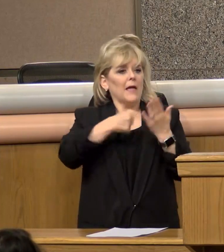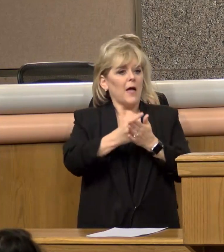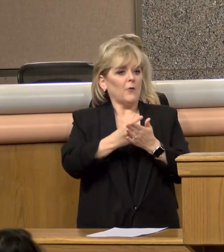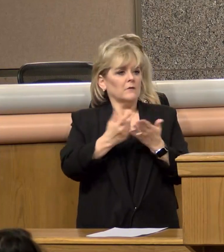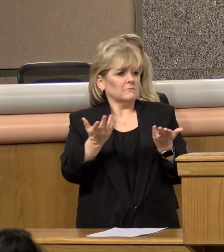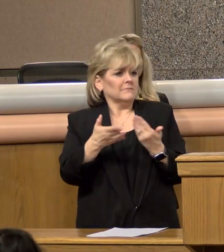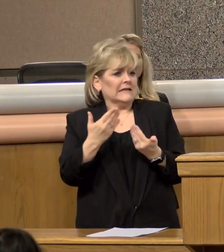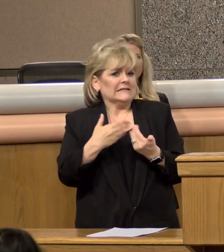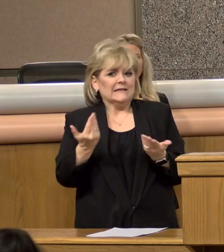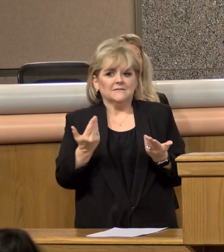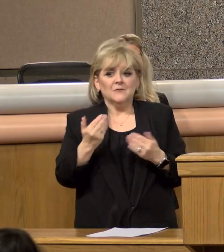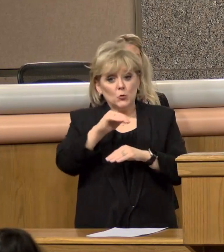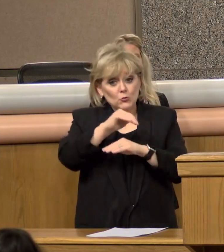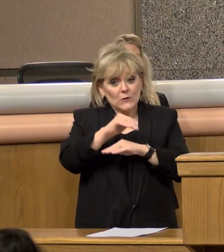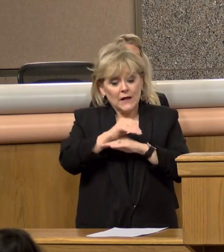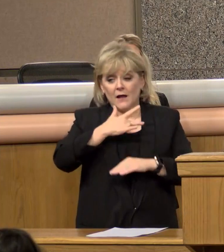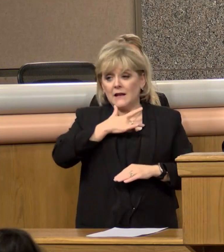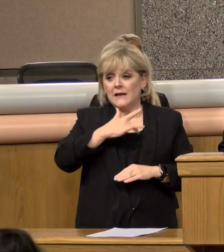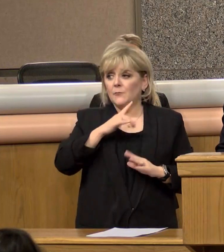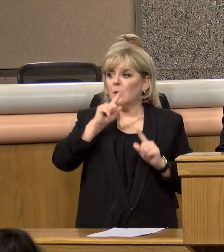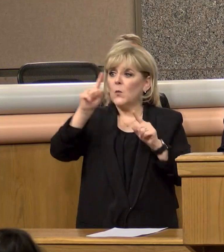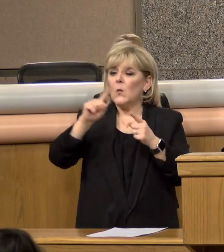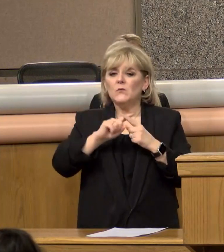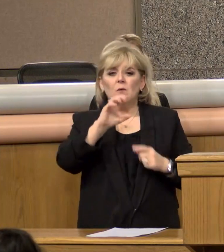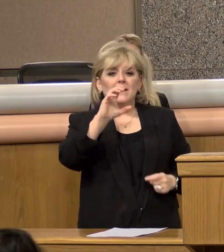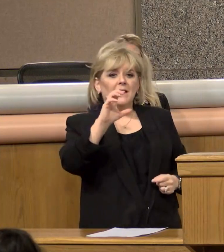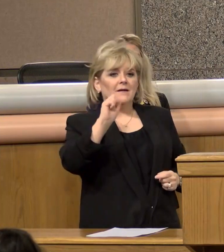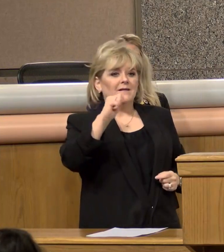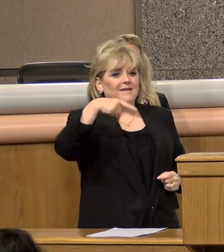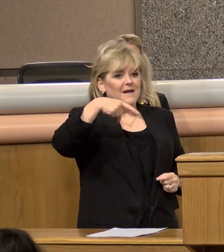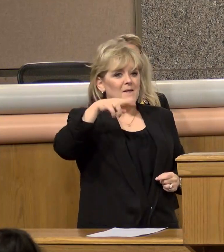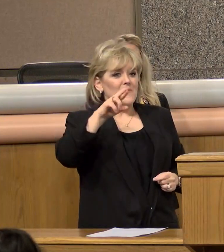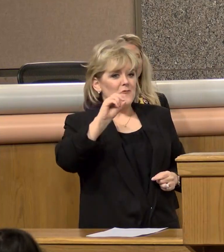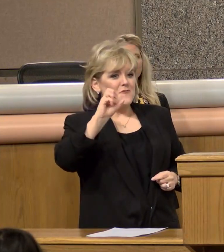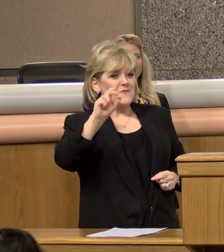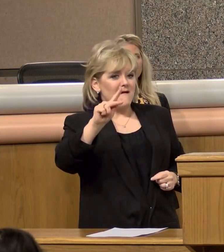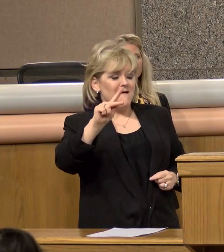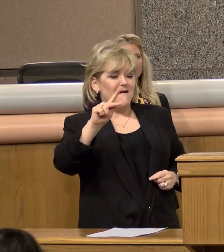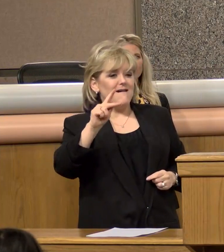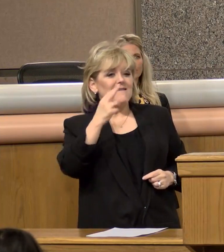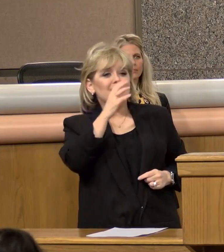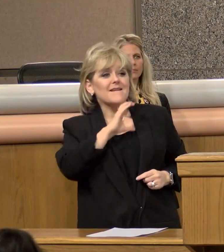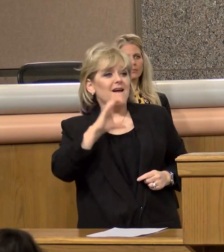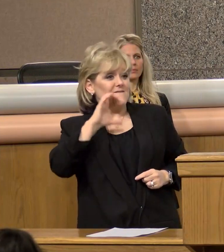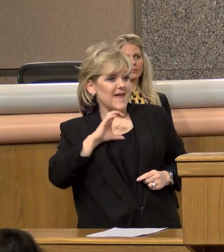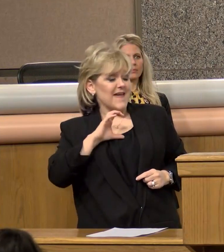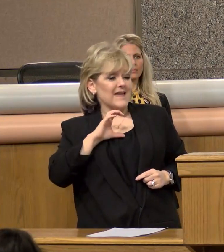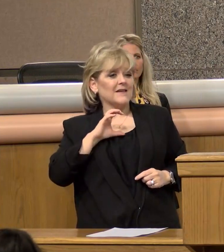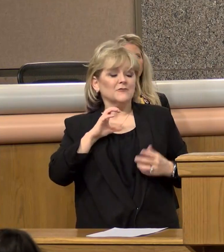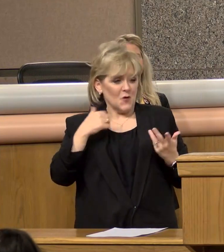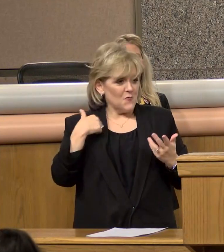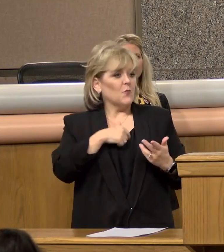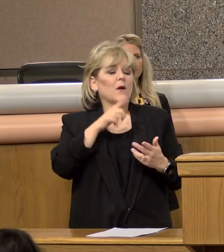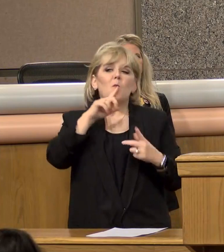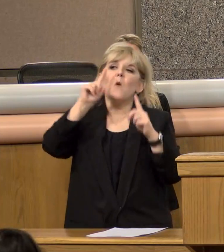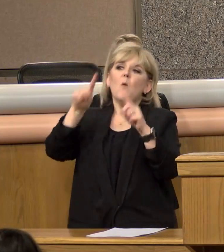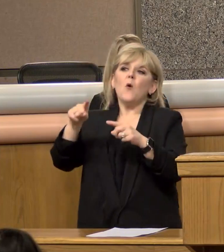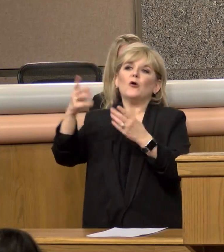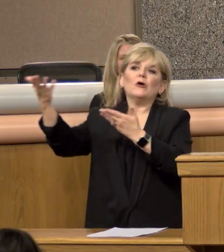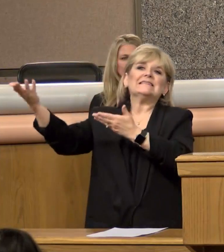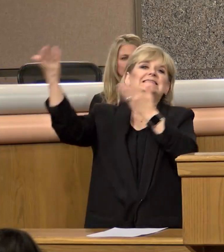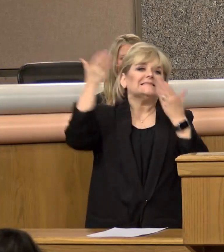do. Tonight we normally go to Caprock Cafe on Sunday nights with some good friends so we're going to do take out from Caprock Cafe